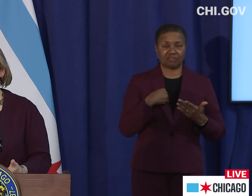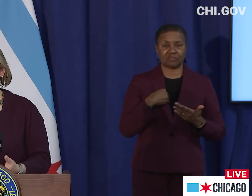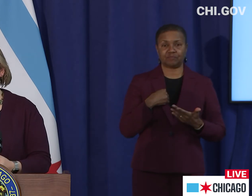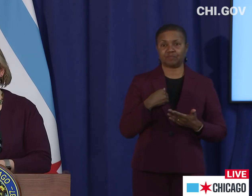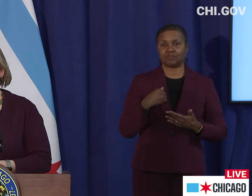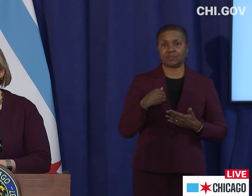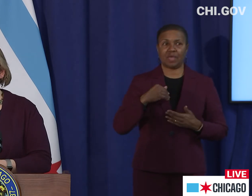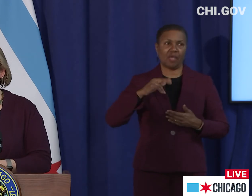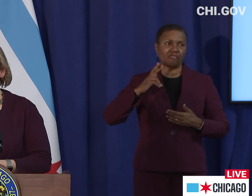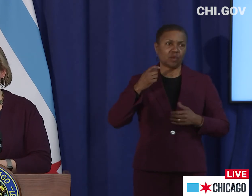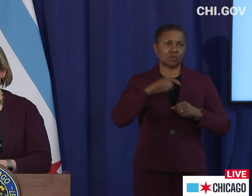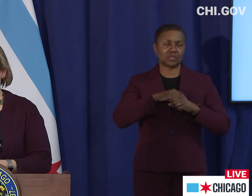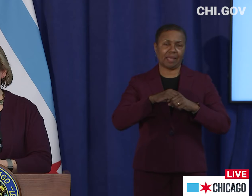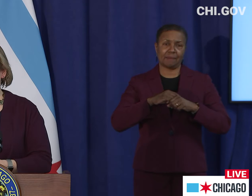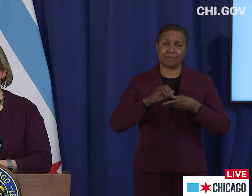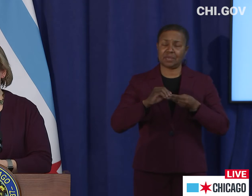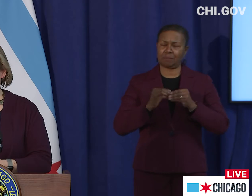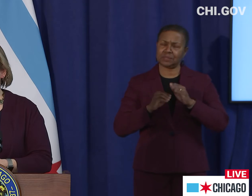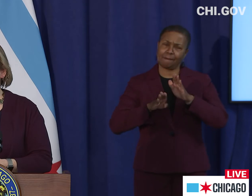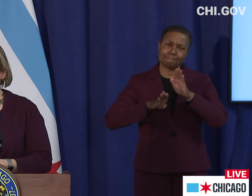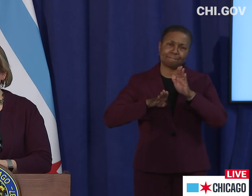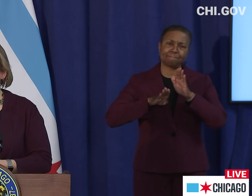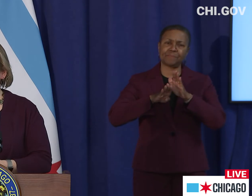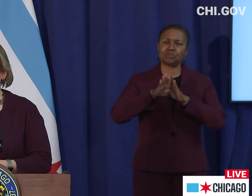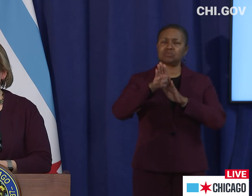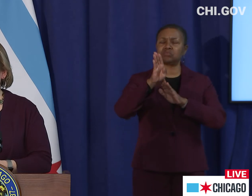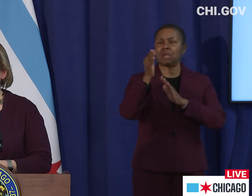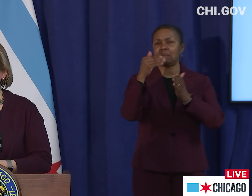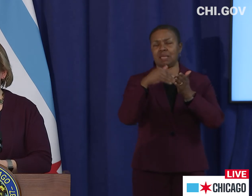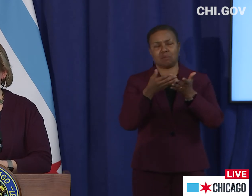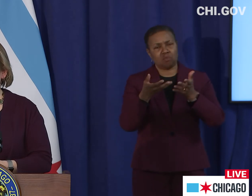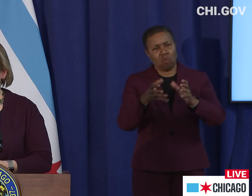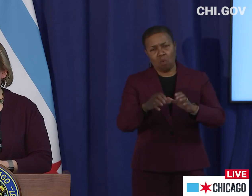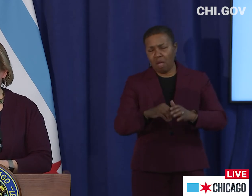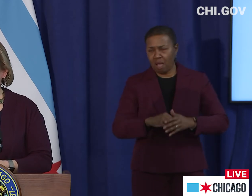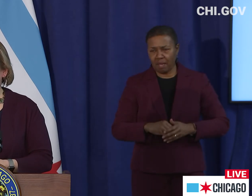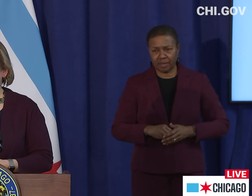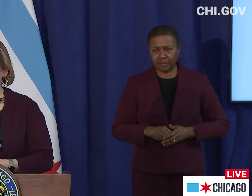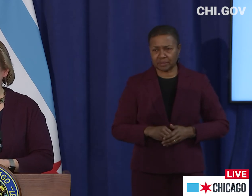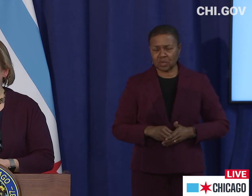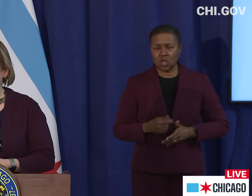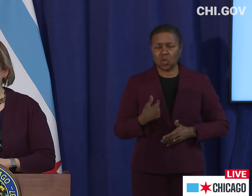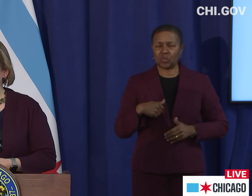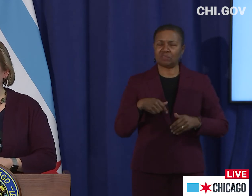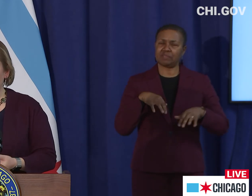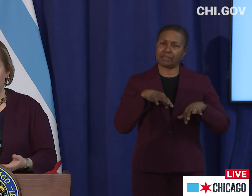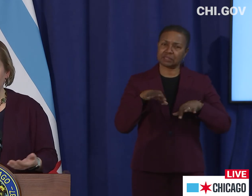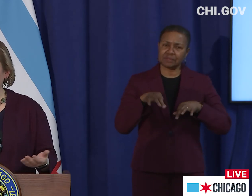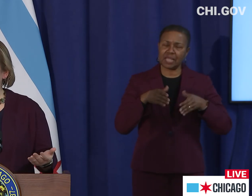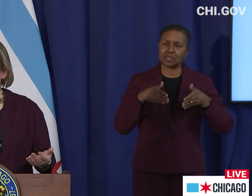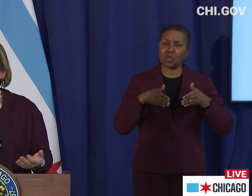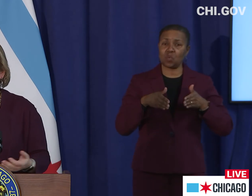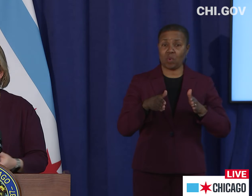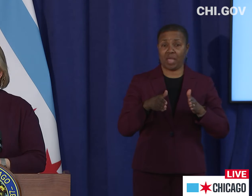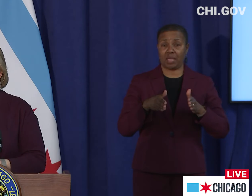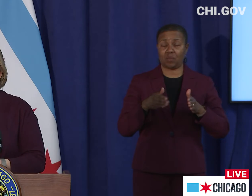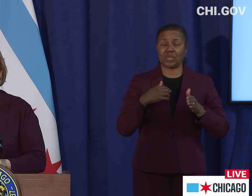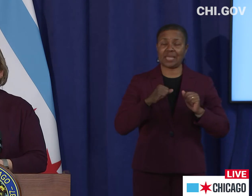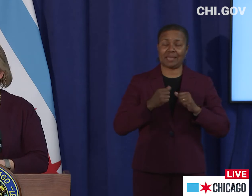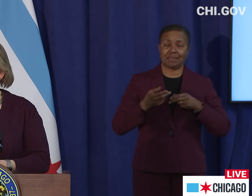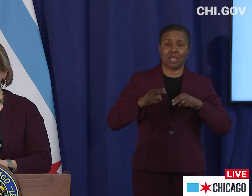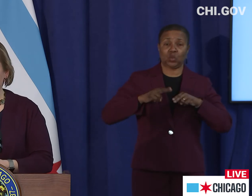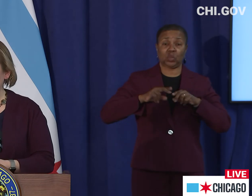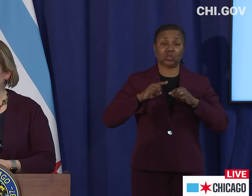third surge here in Chicago. You've heard us lay out a path toward that 50% that I think we could move